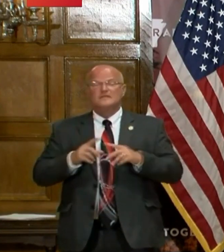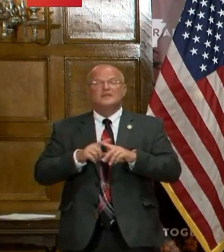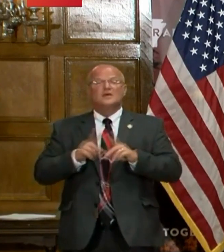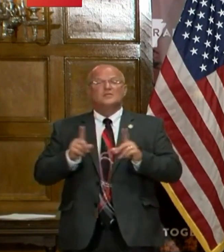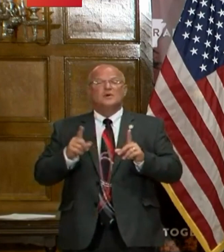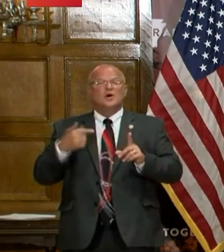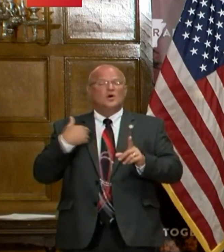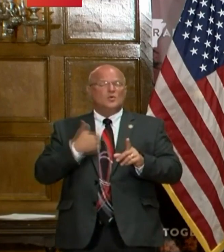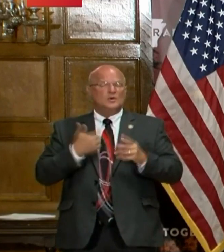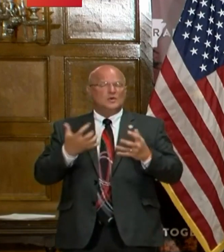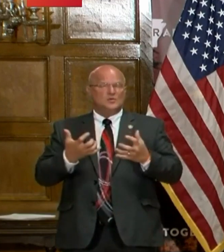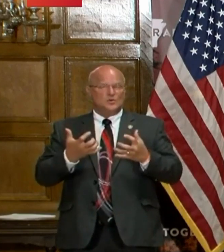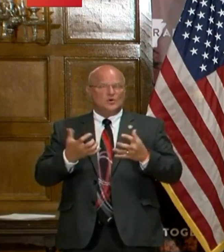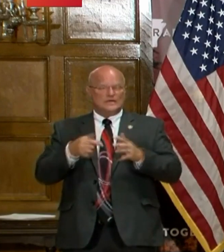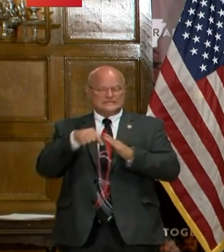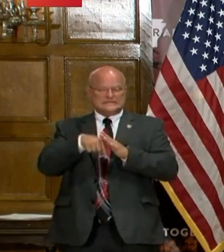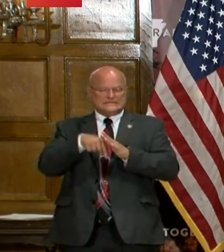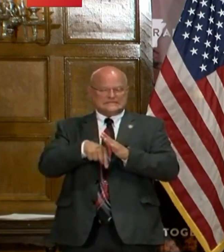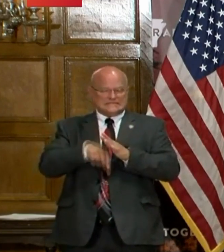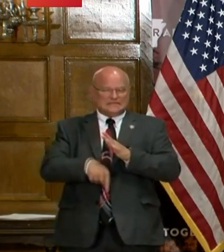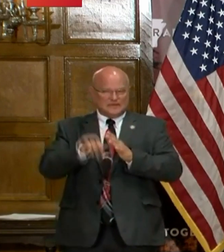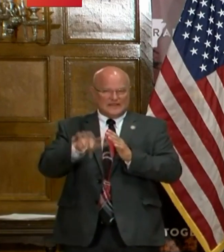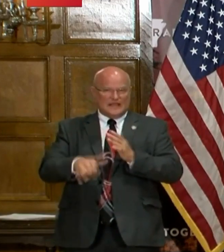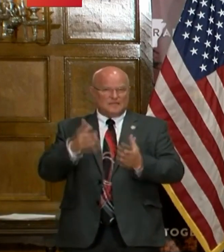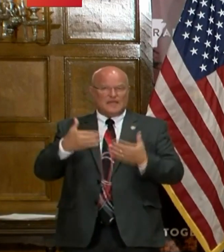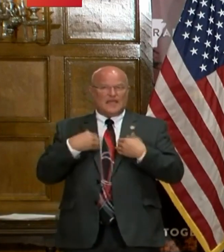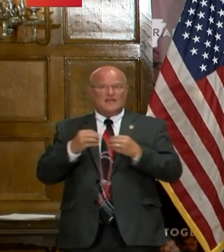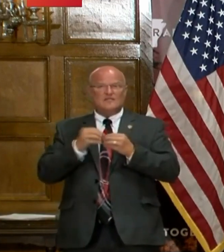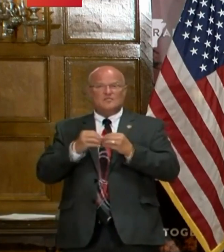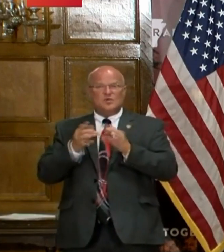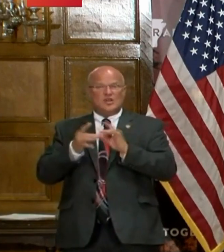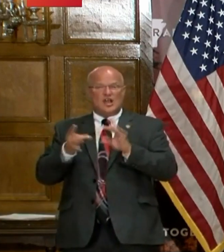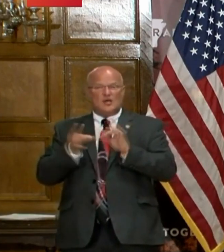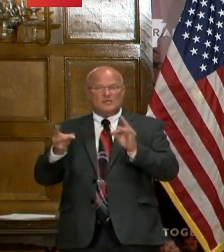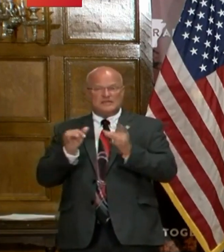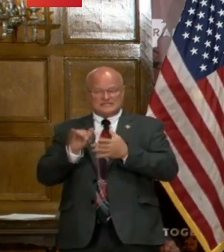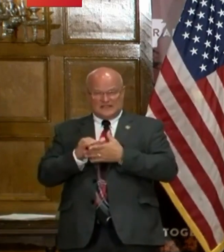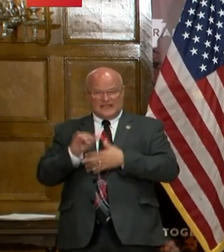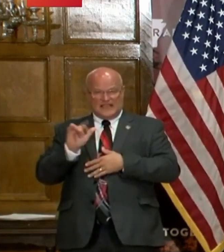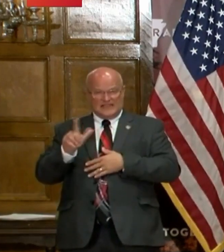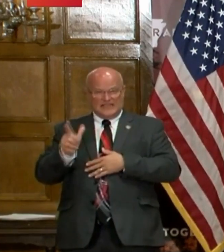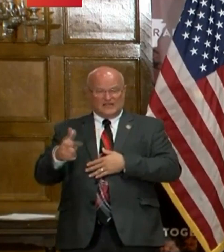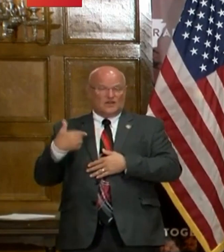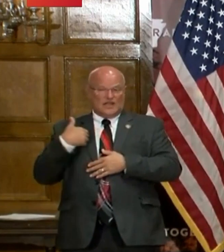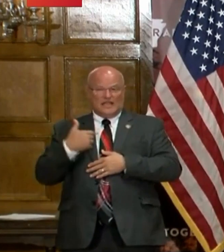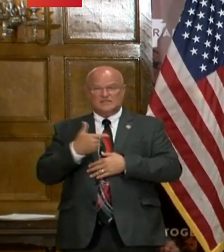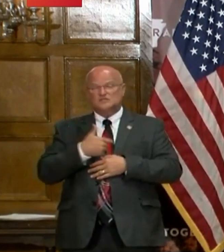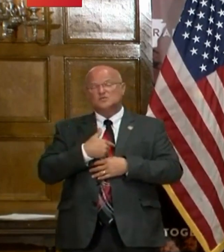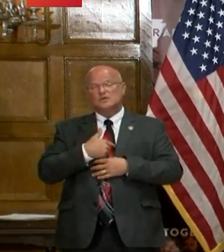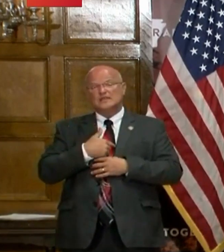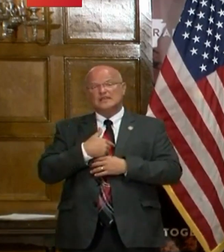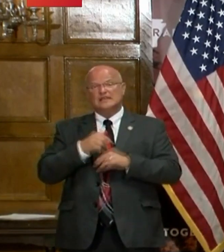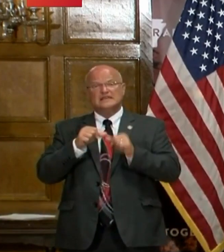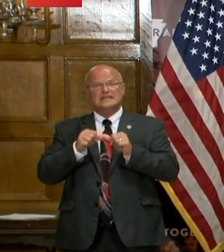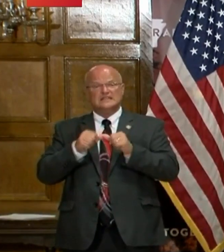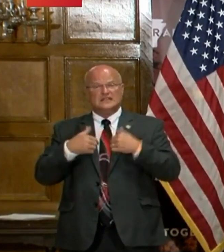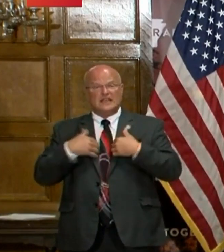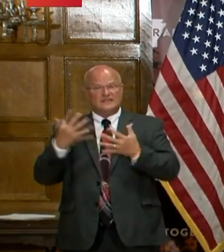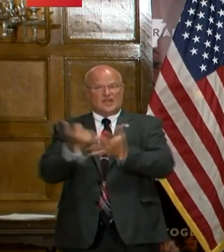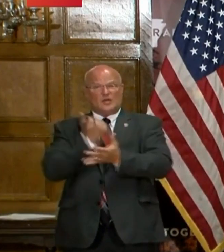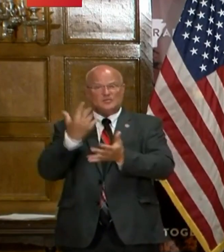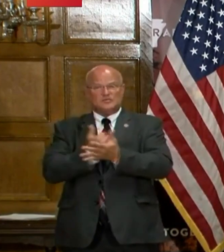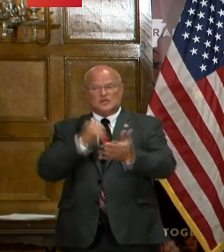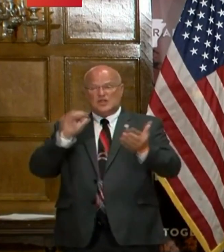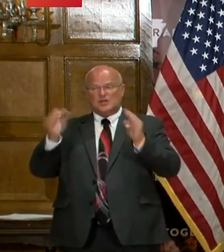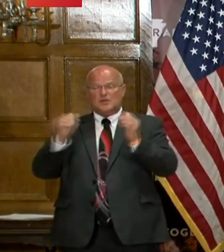But we want to take a little deeper dive into that. We might have some more comments on that modeling as we continue to have the opportunity